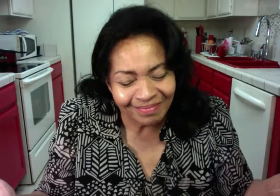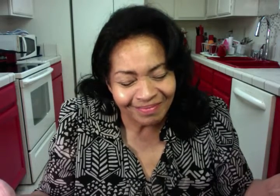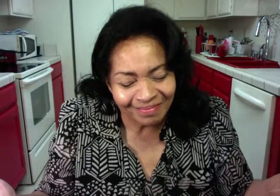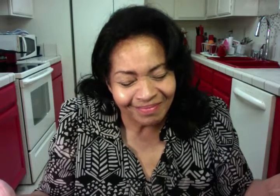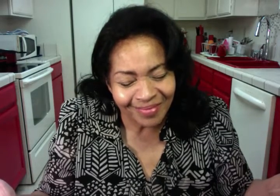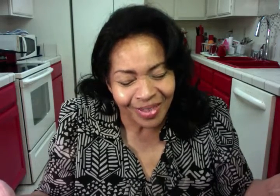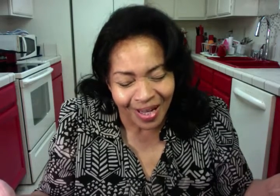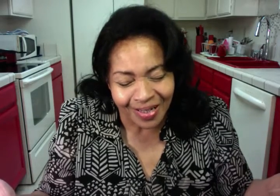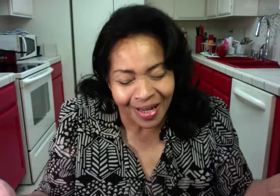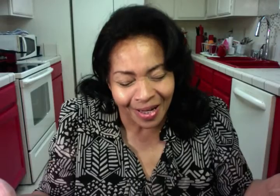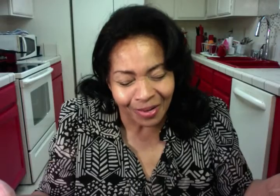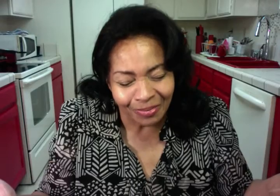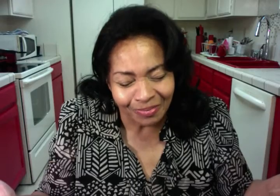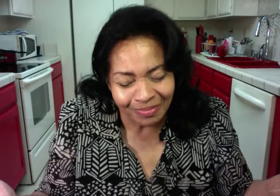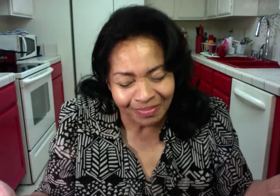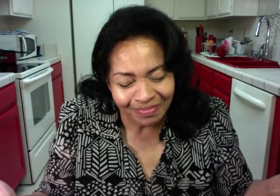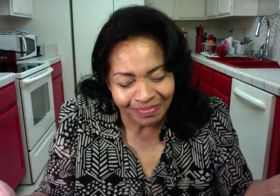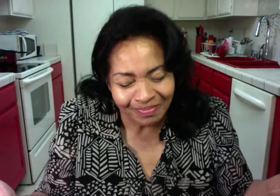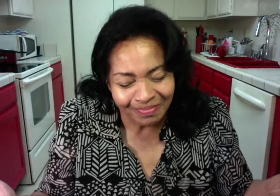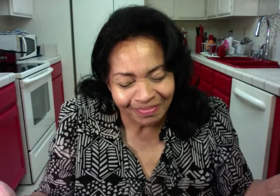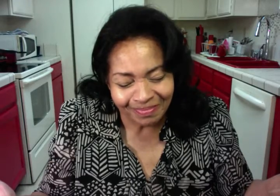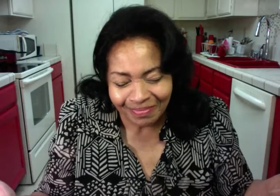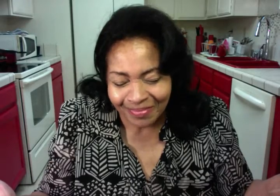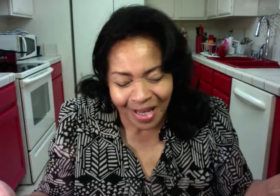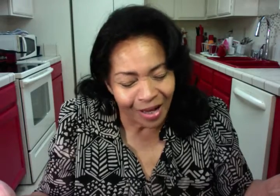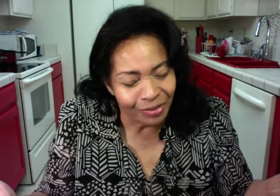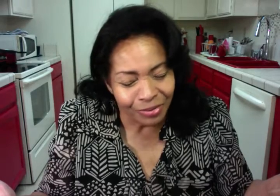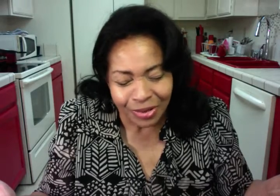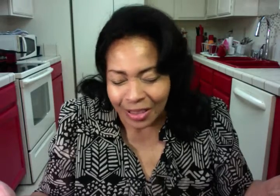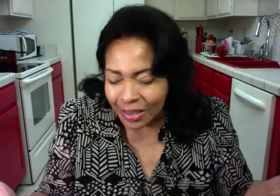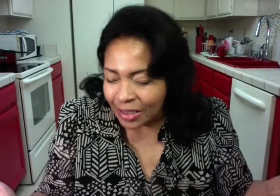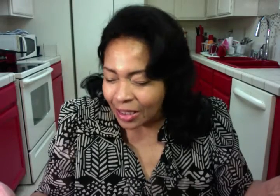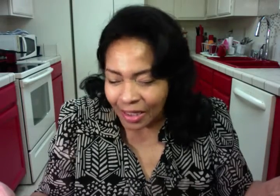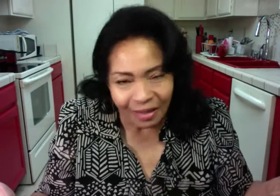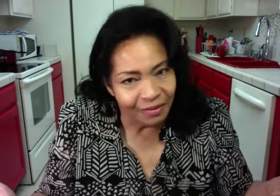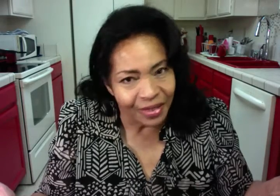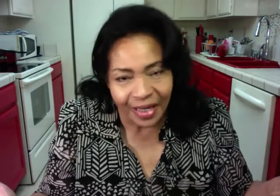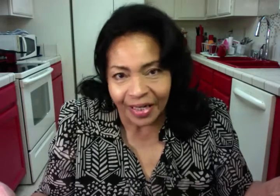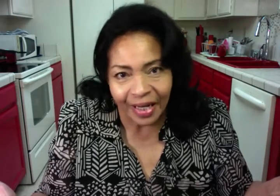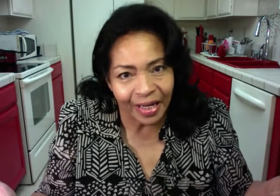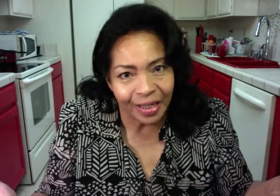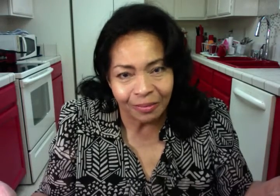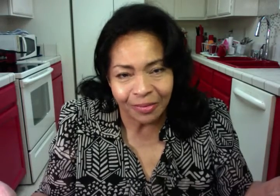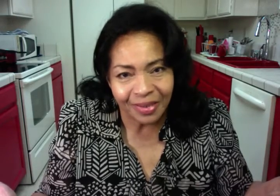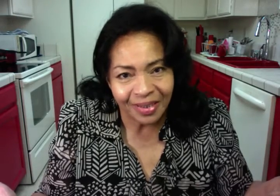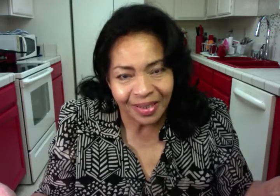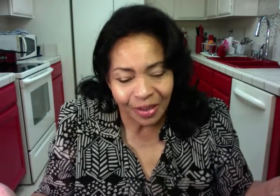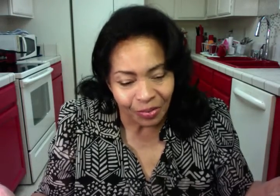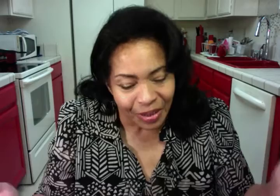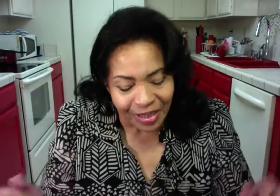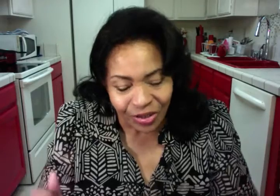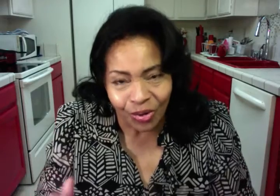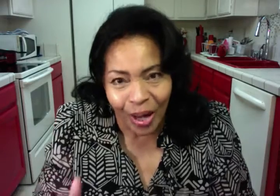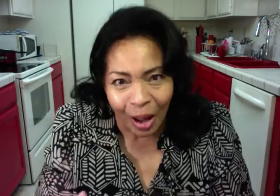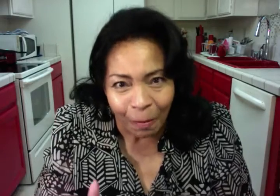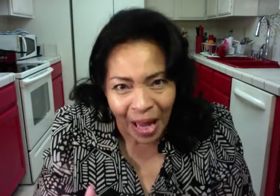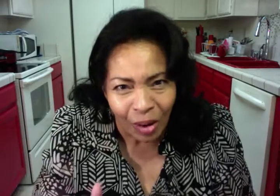That name I grew to love that name When I saw how powerful